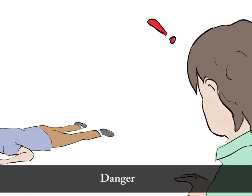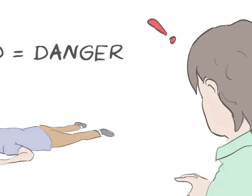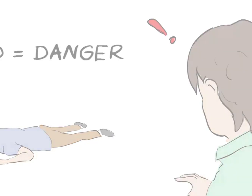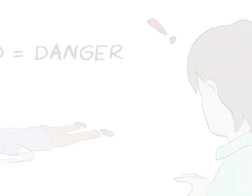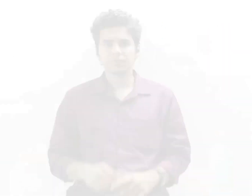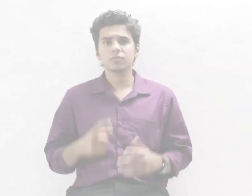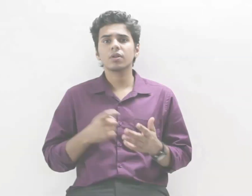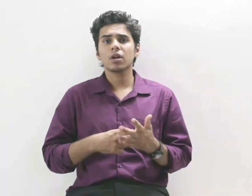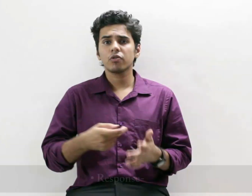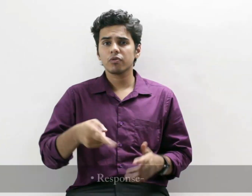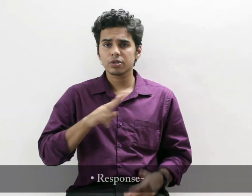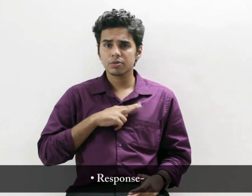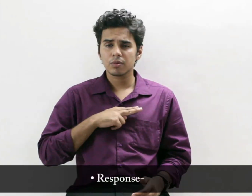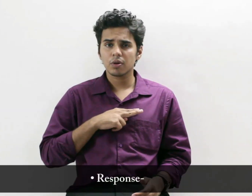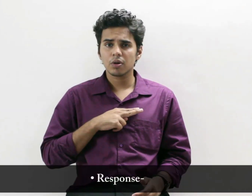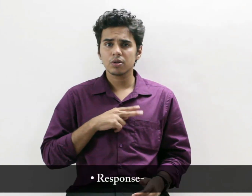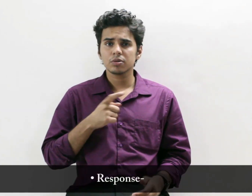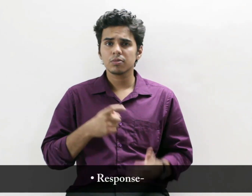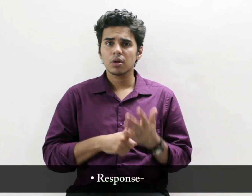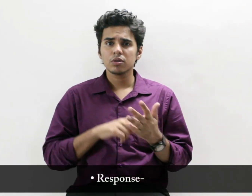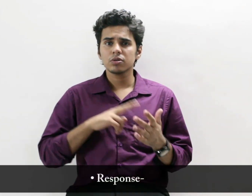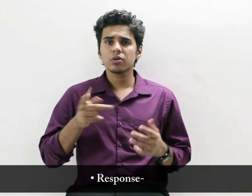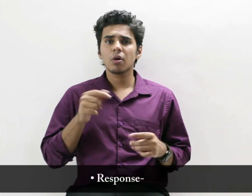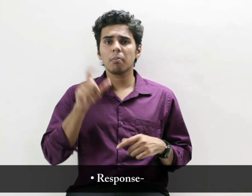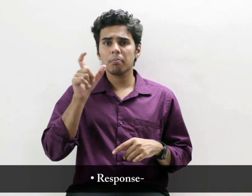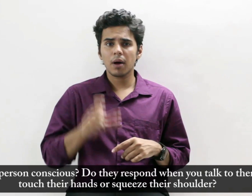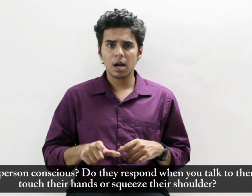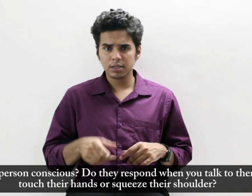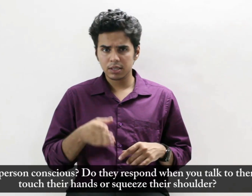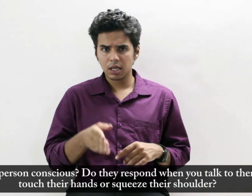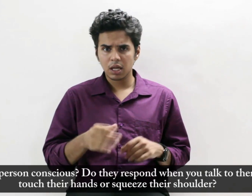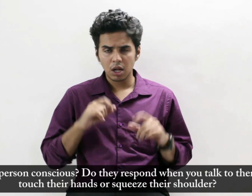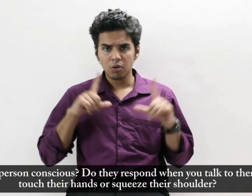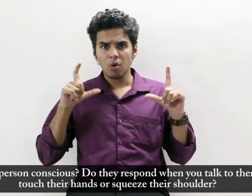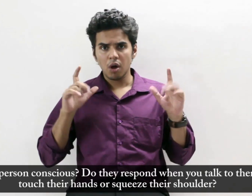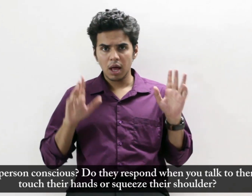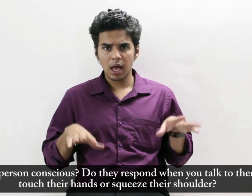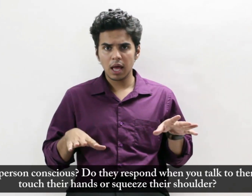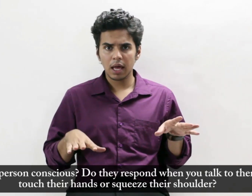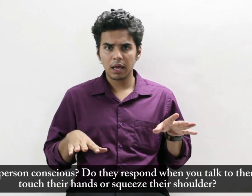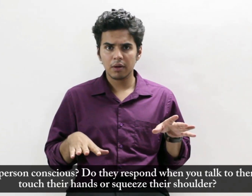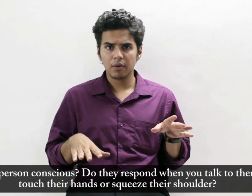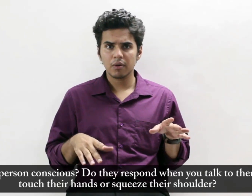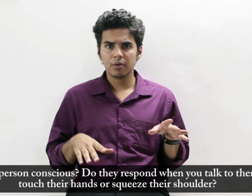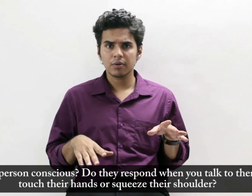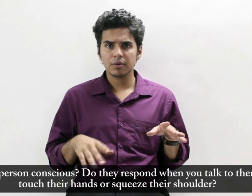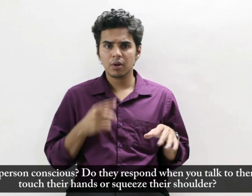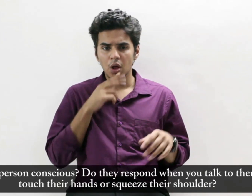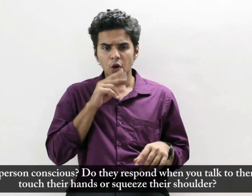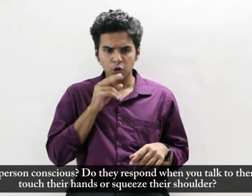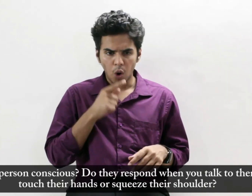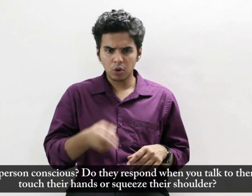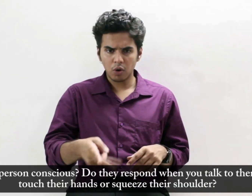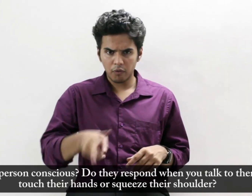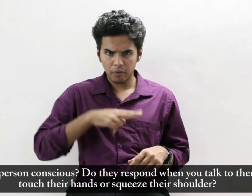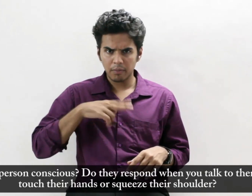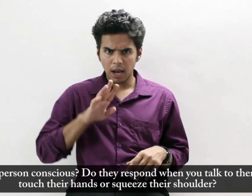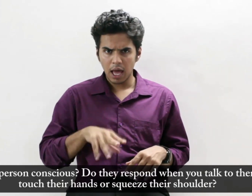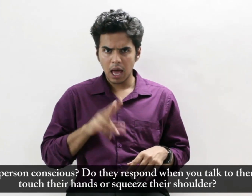Response. Is the person conscious? Do they respond when you talk to them, touch